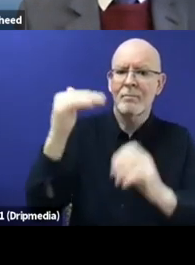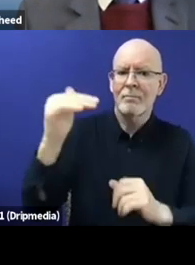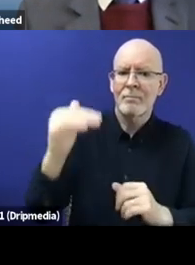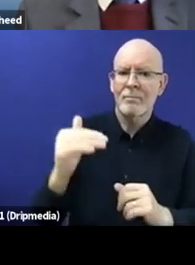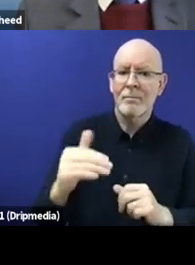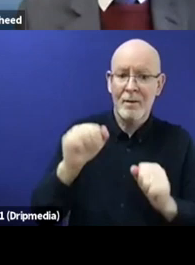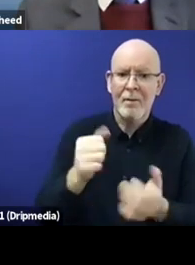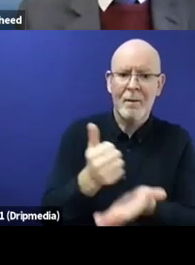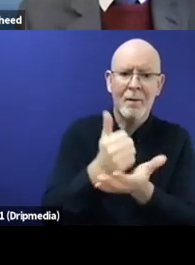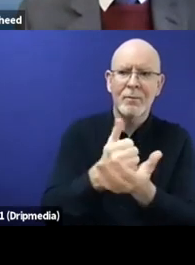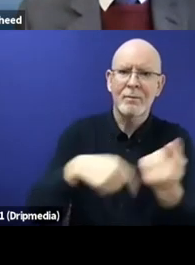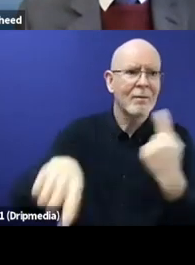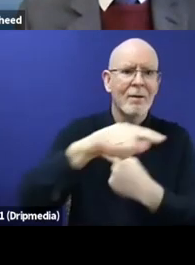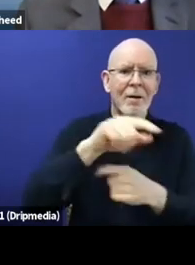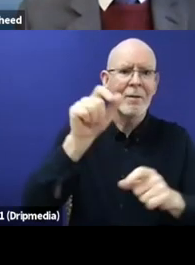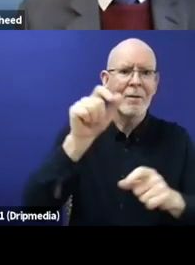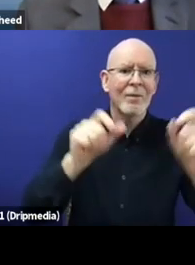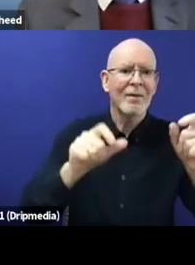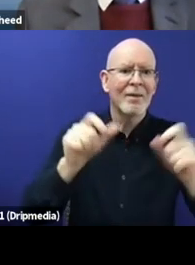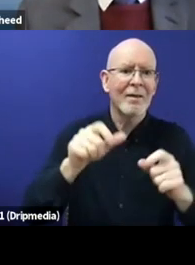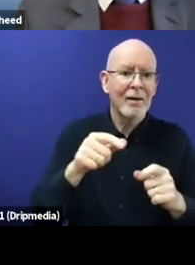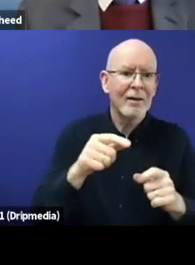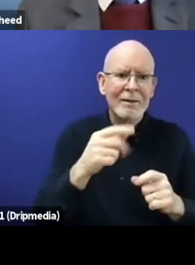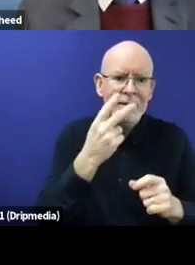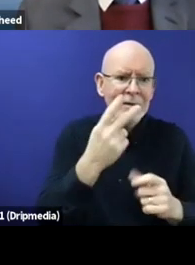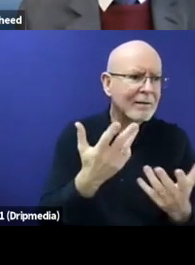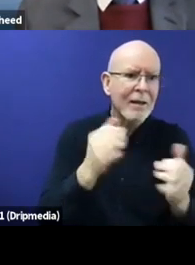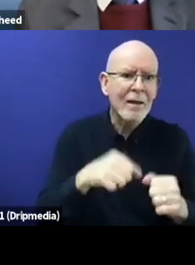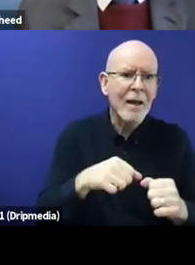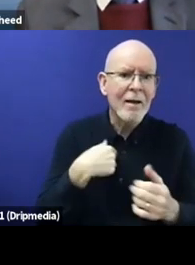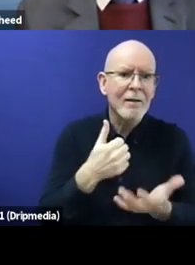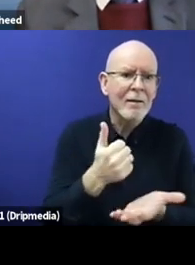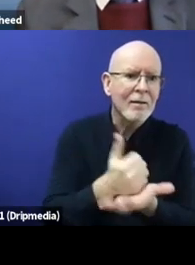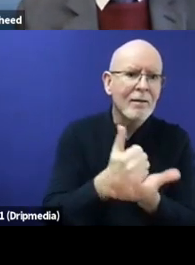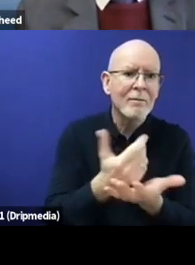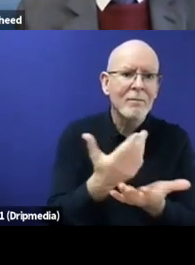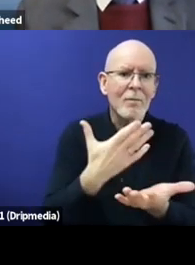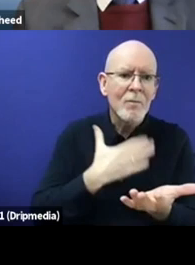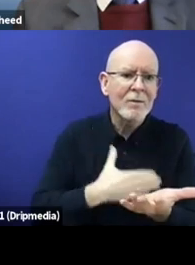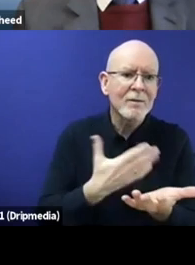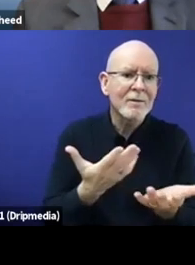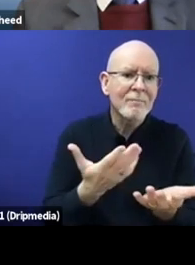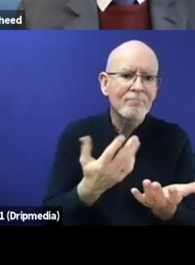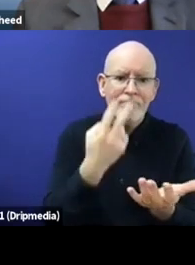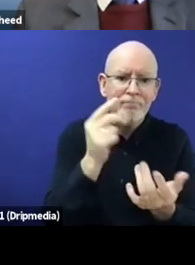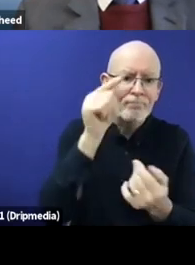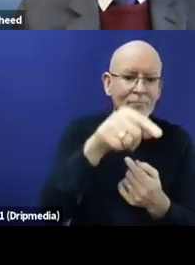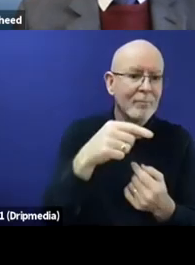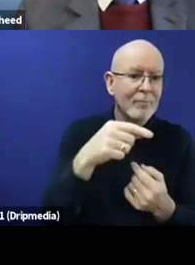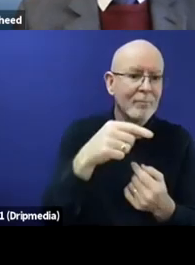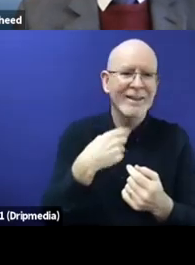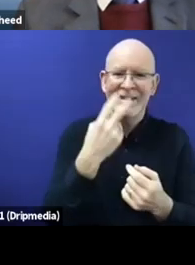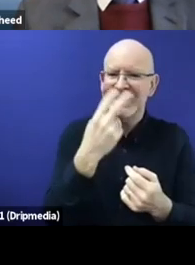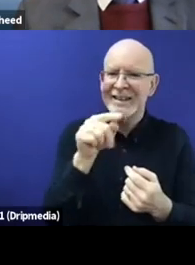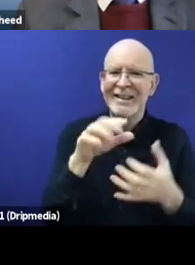If they are empowered to know their rights, they are in a much better position to then claim those rights. So I work a lot in situations of armed conflict where the